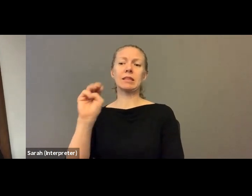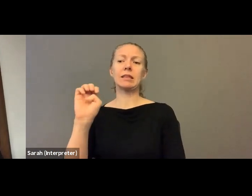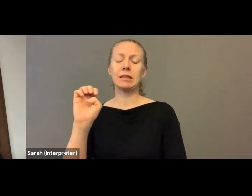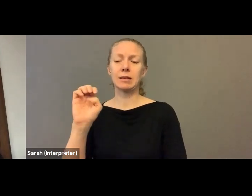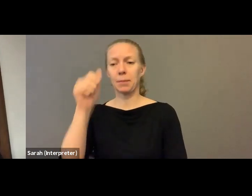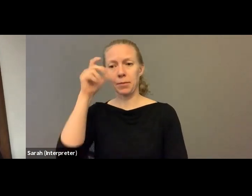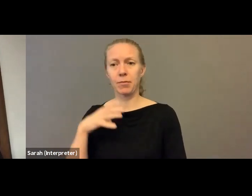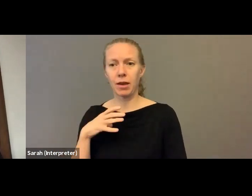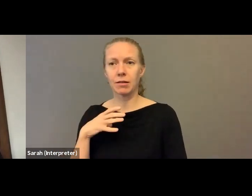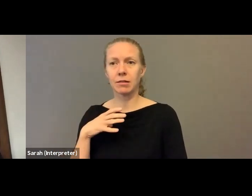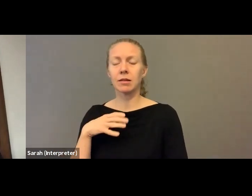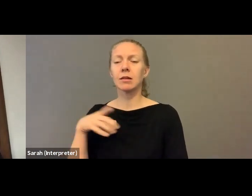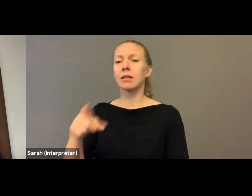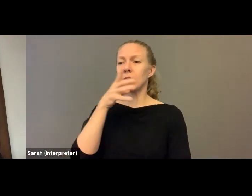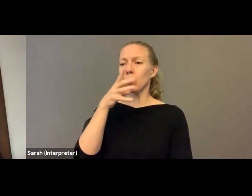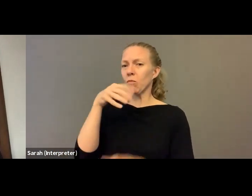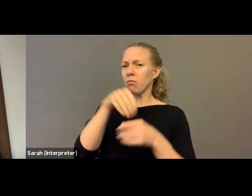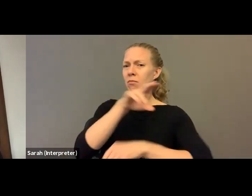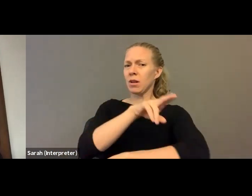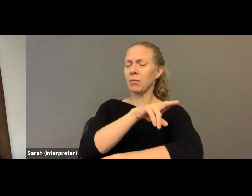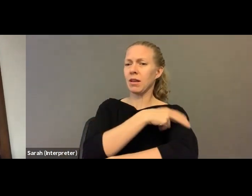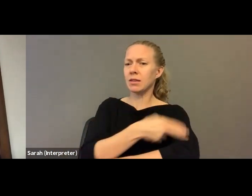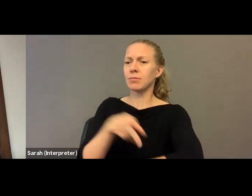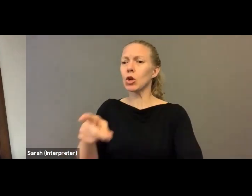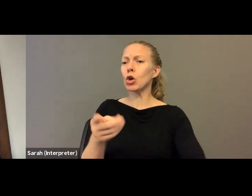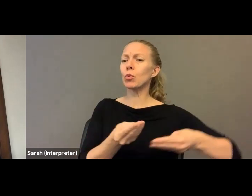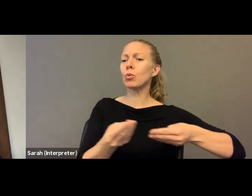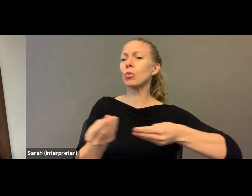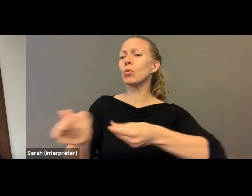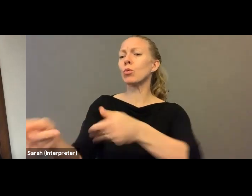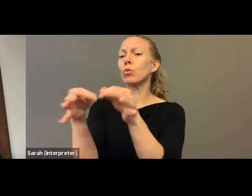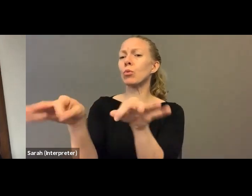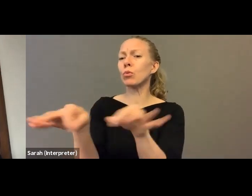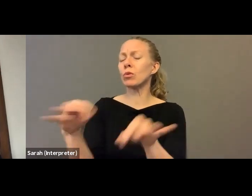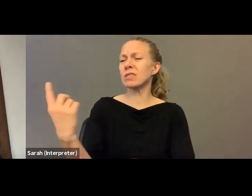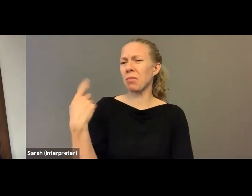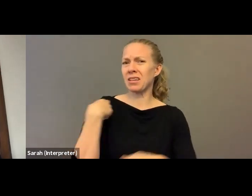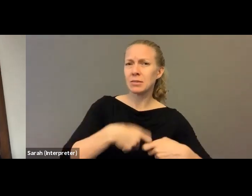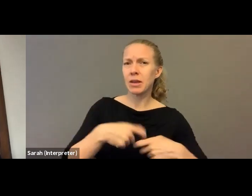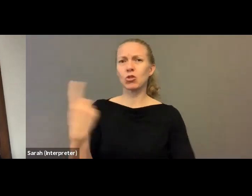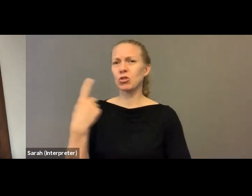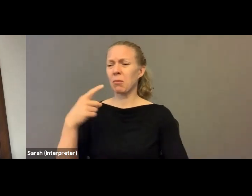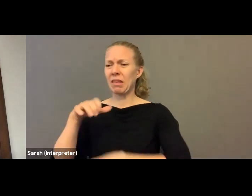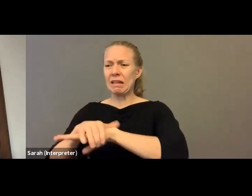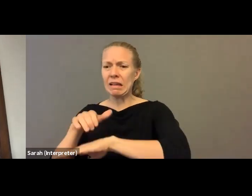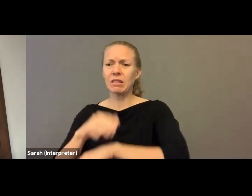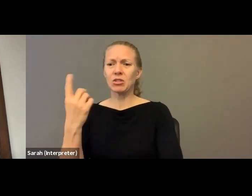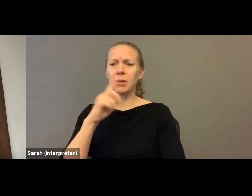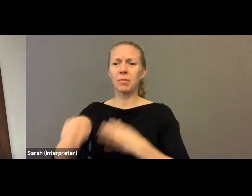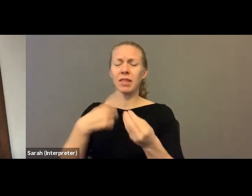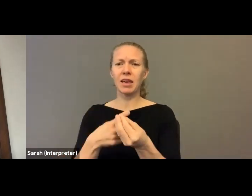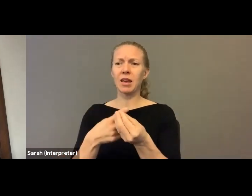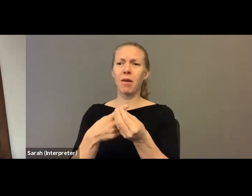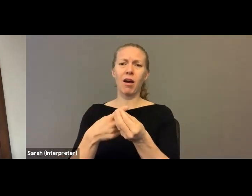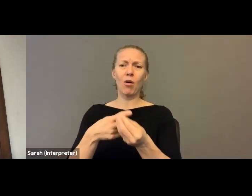Her slick syllables said something in Spanish, something in English, something about sterility, something about tubes. I